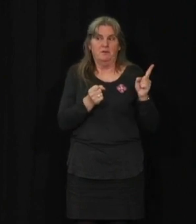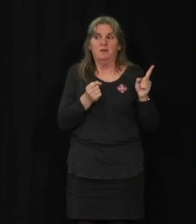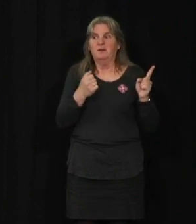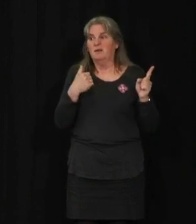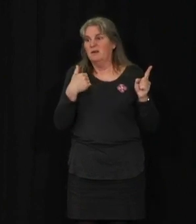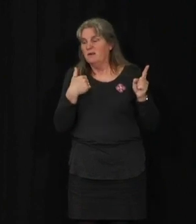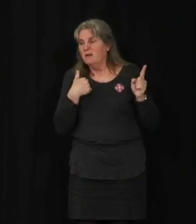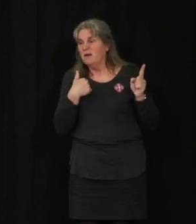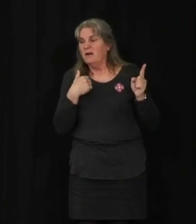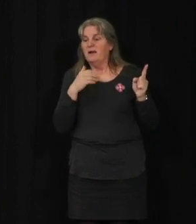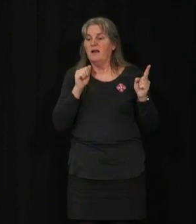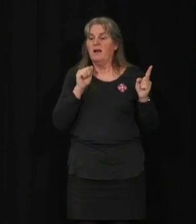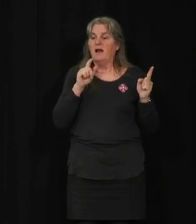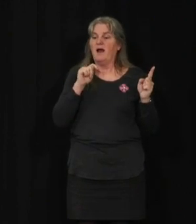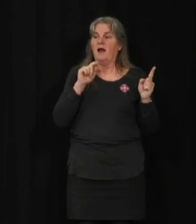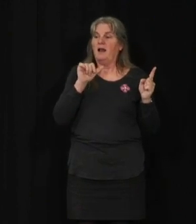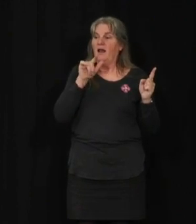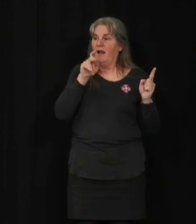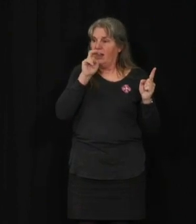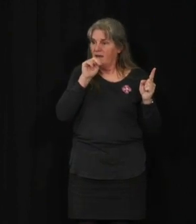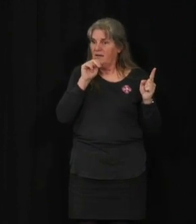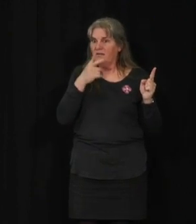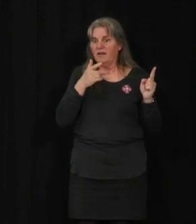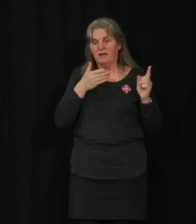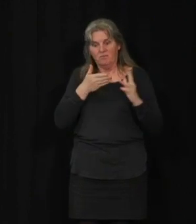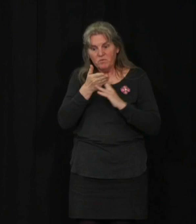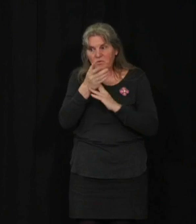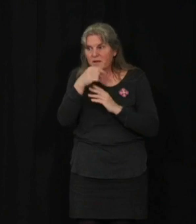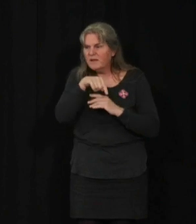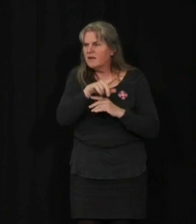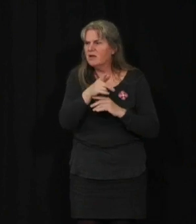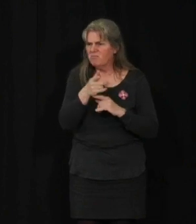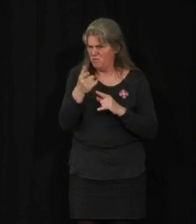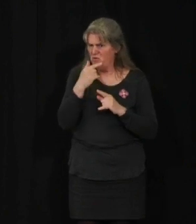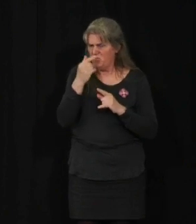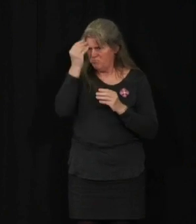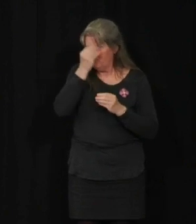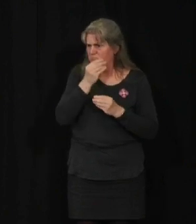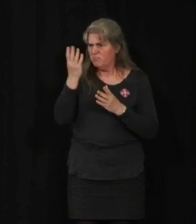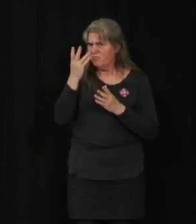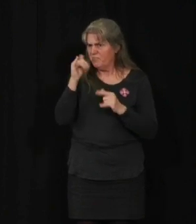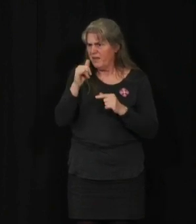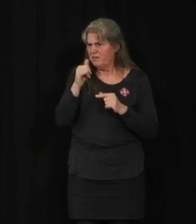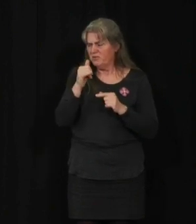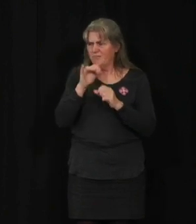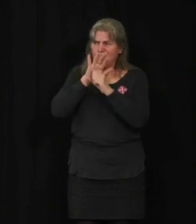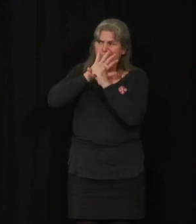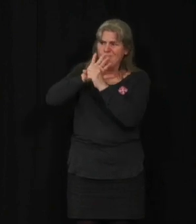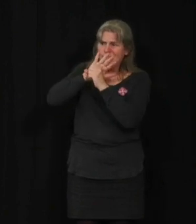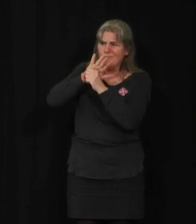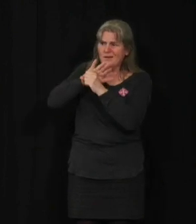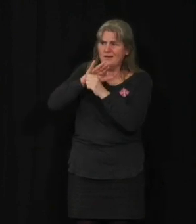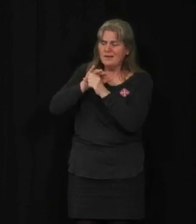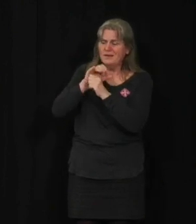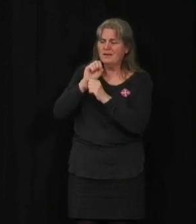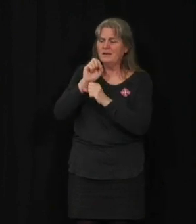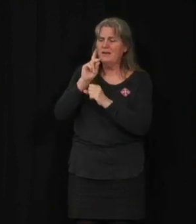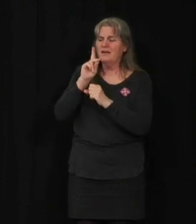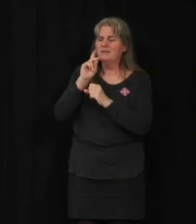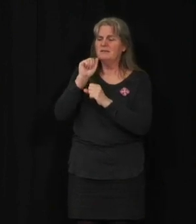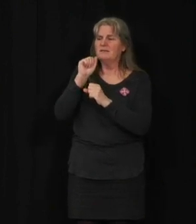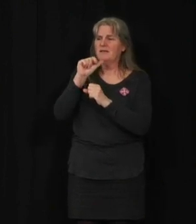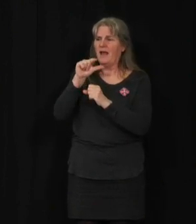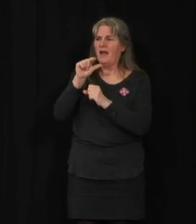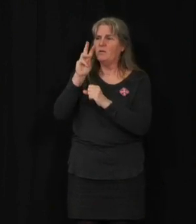an Atlin that are free to come to Yukon now. Would you have that in place for maybe trying to push to have a Skagway to